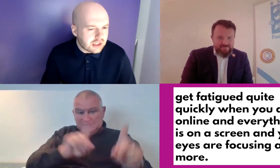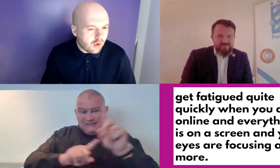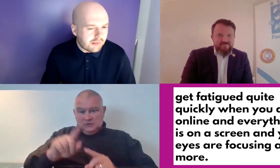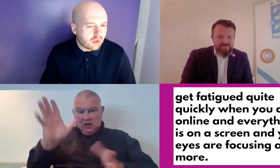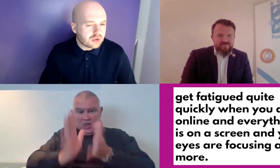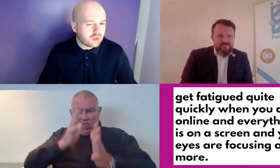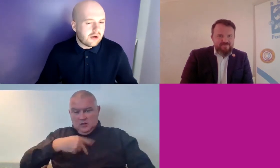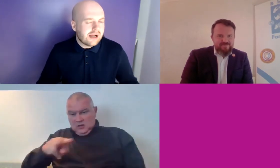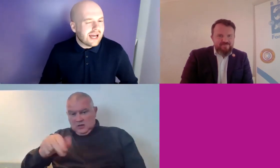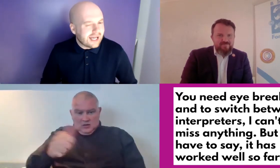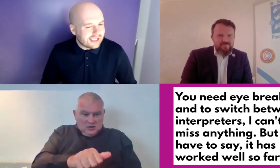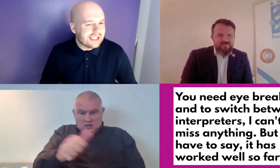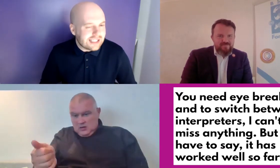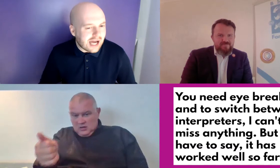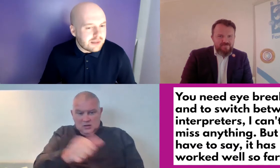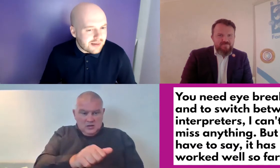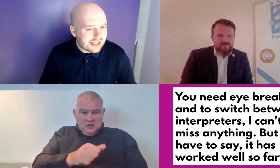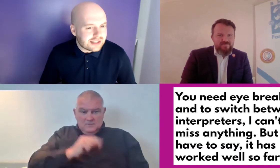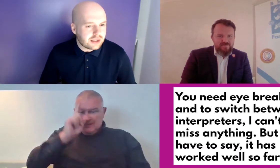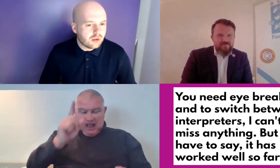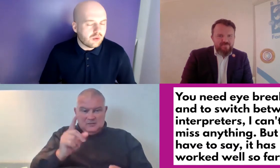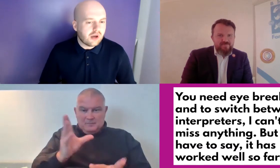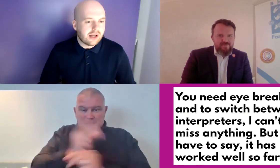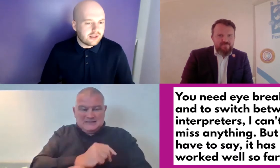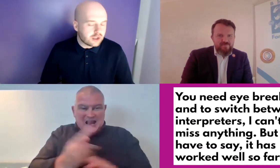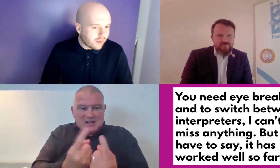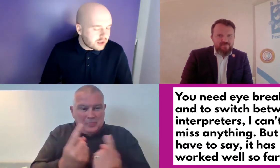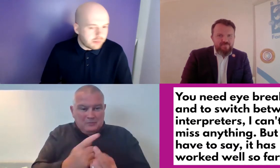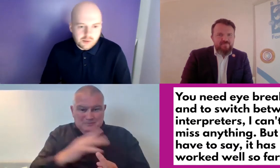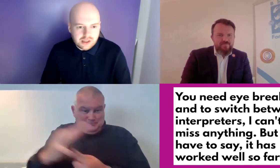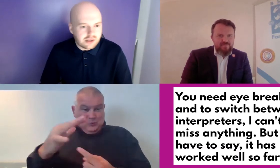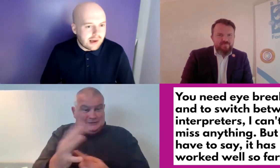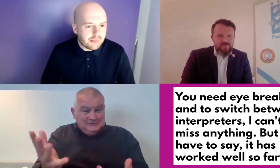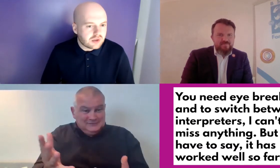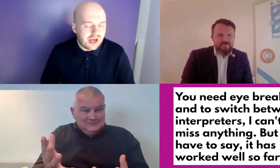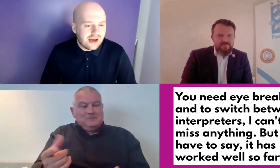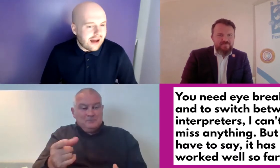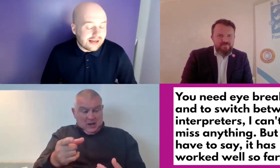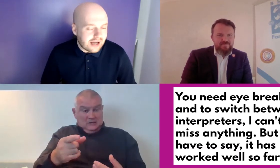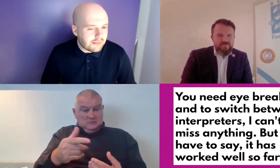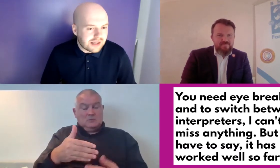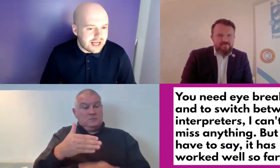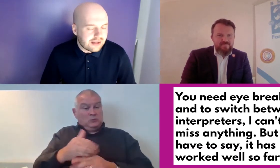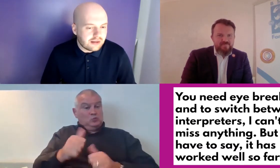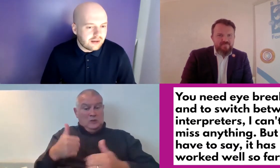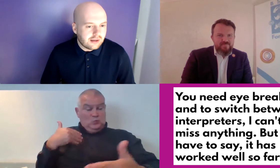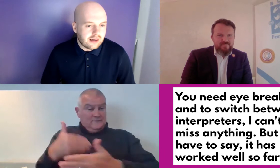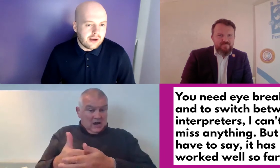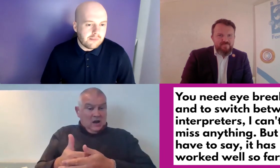focusing a lot more, so you need eye breaks, and to switch between the interpreters. I can't miss